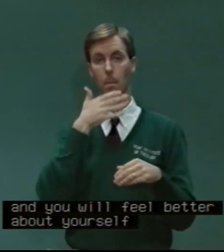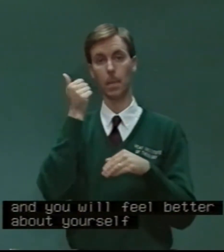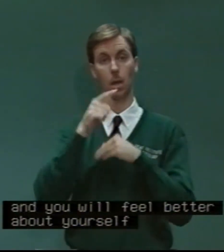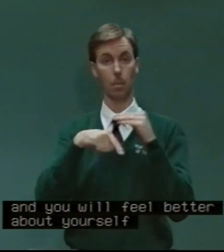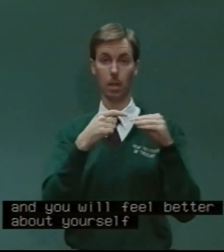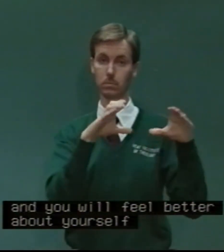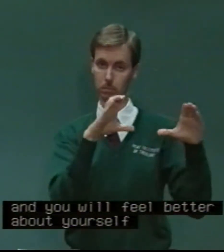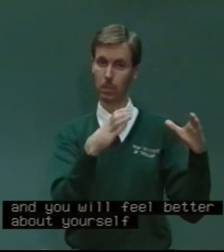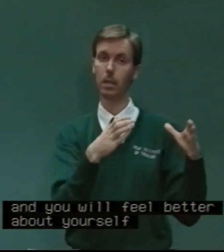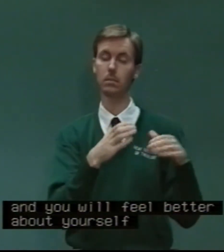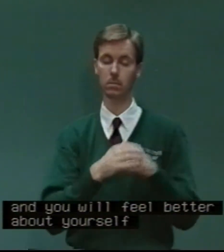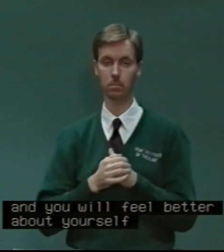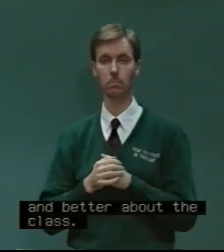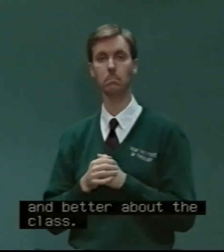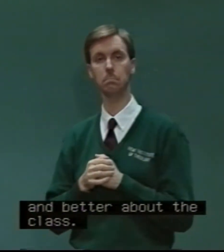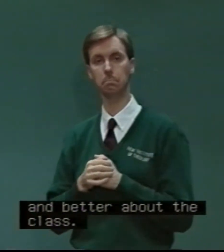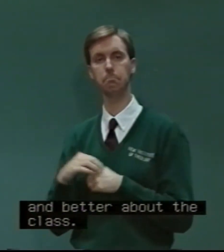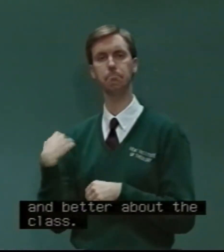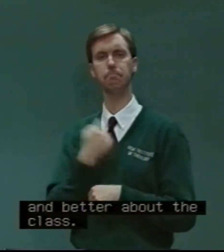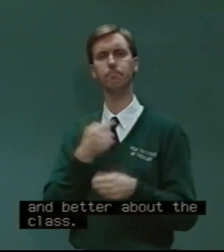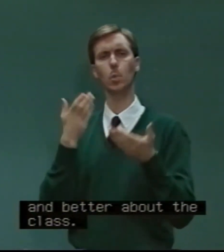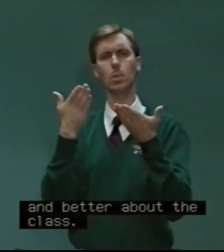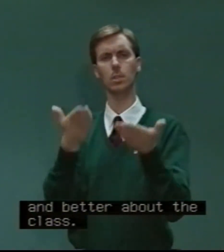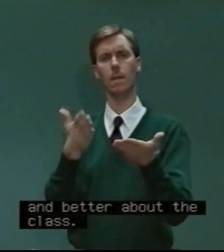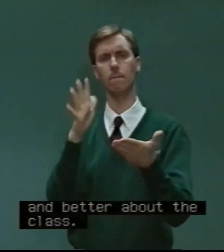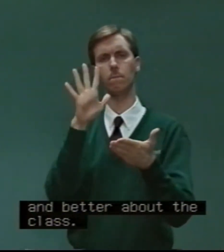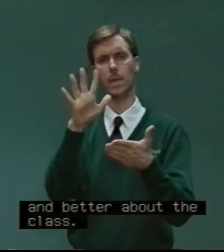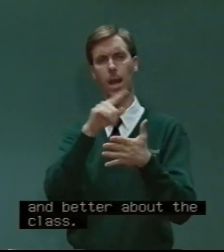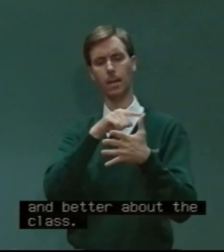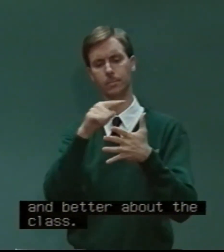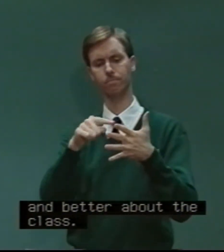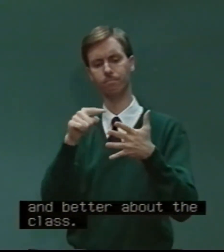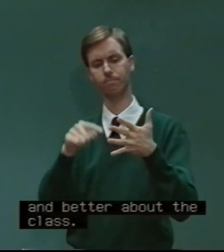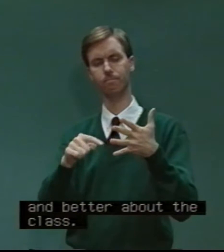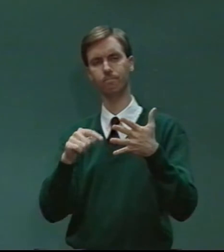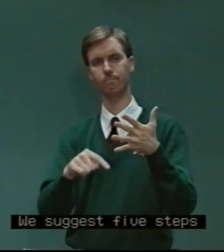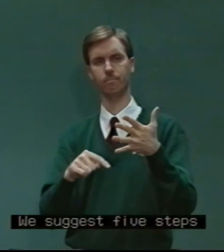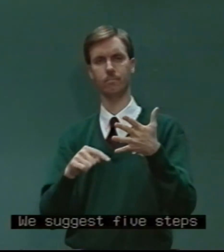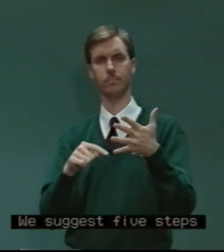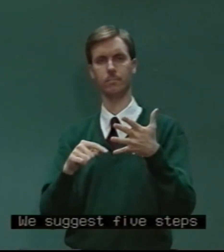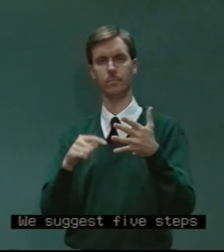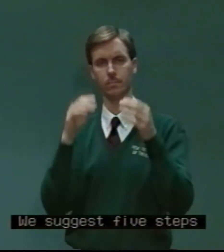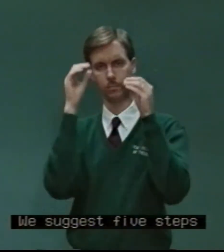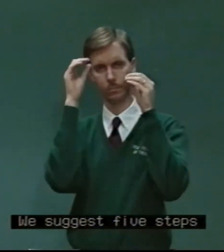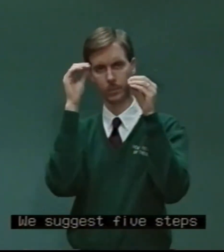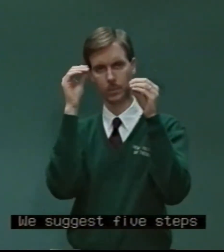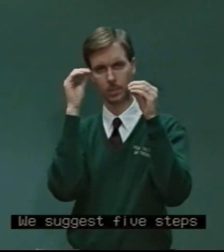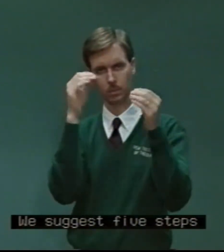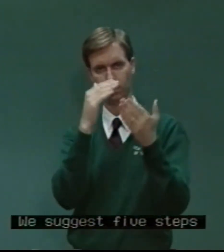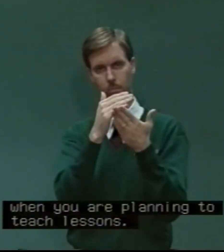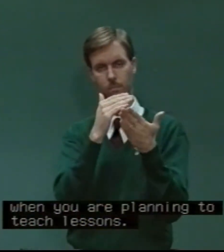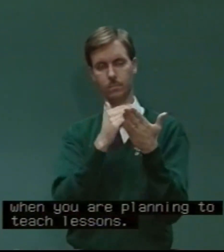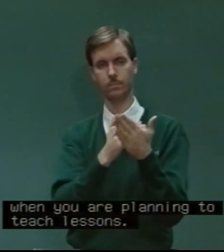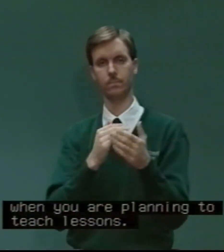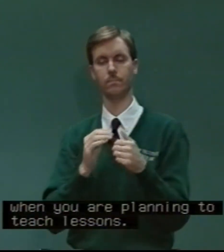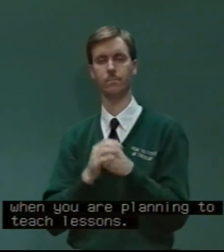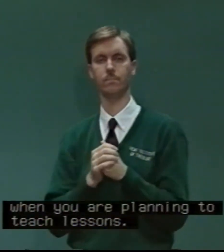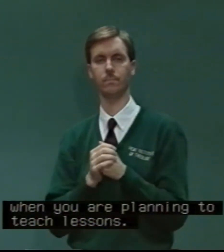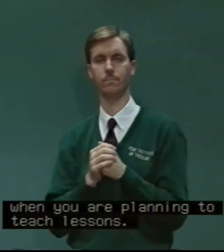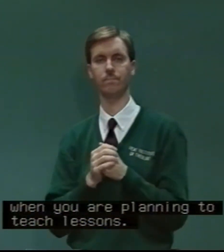about yourself and better about the class. We suggest 5 steps when you are